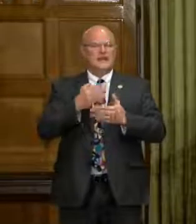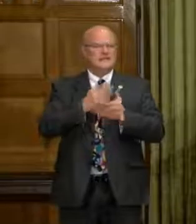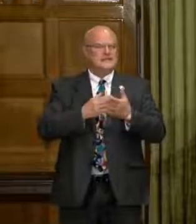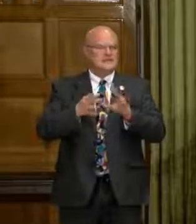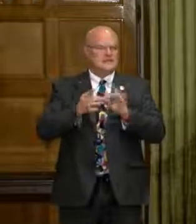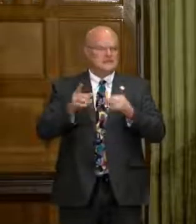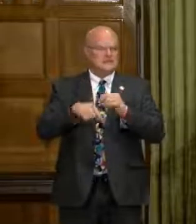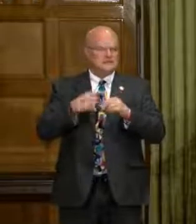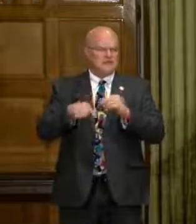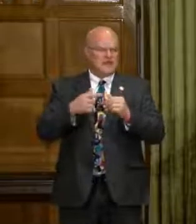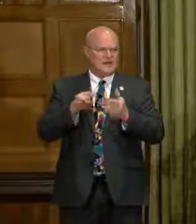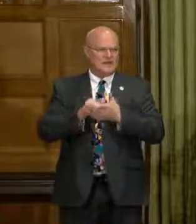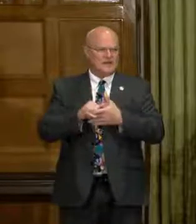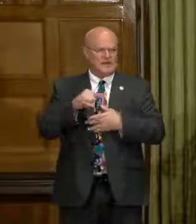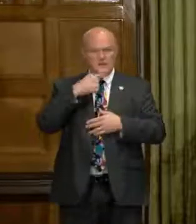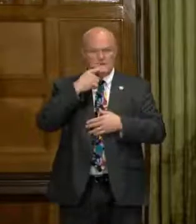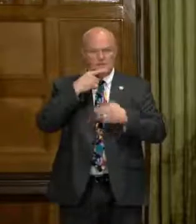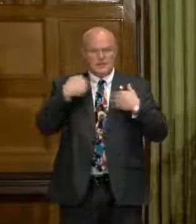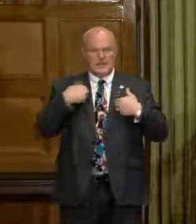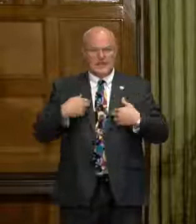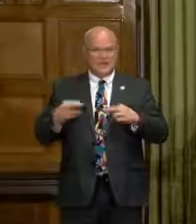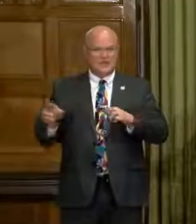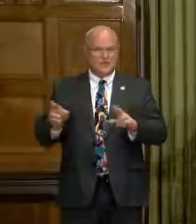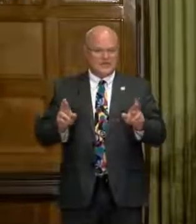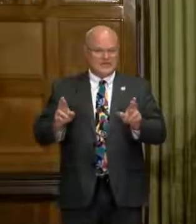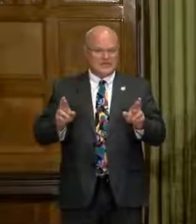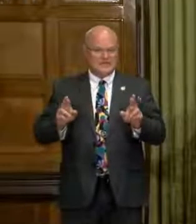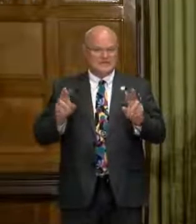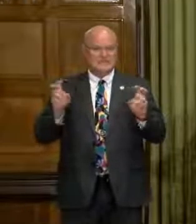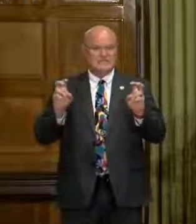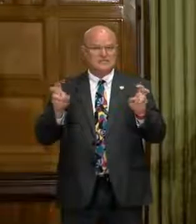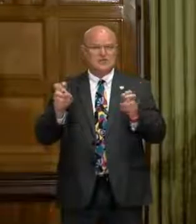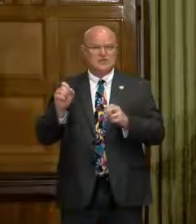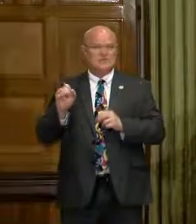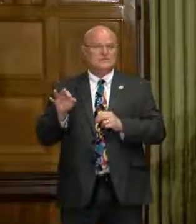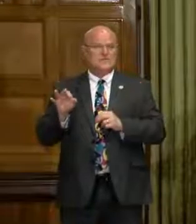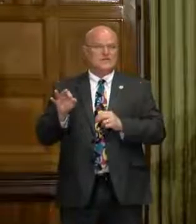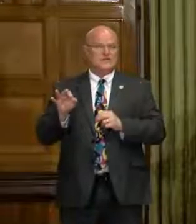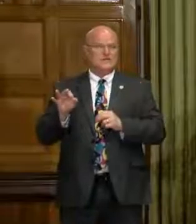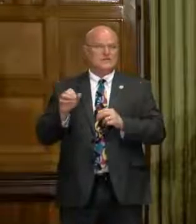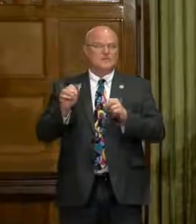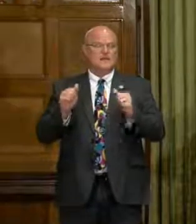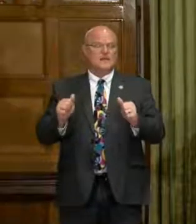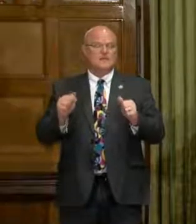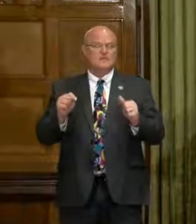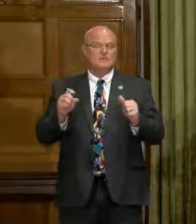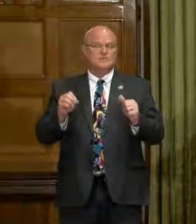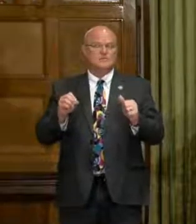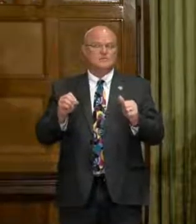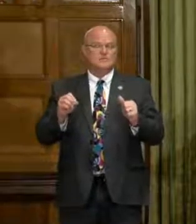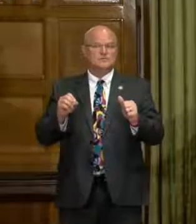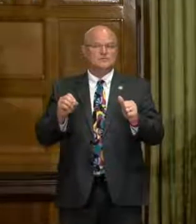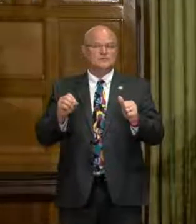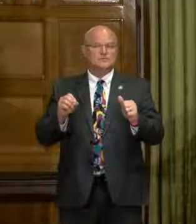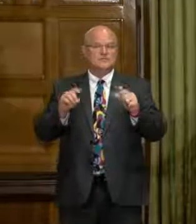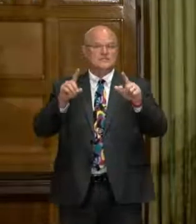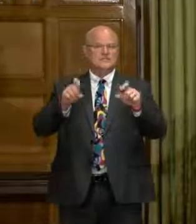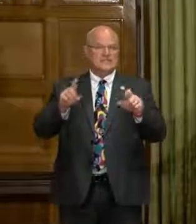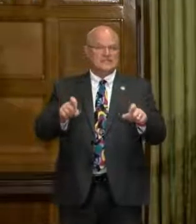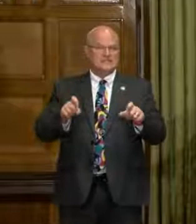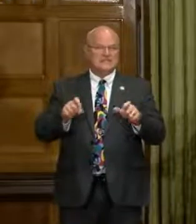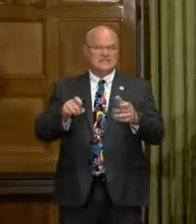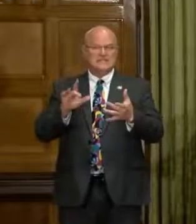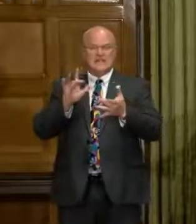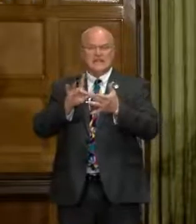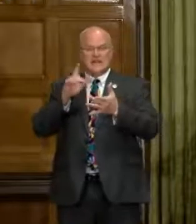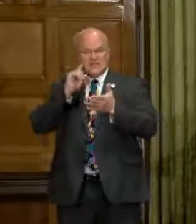about kind of the public health readiness in terms of being able to do testing, to do